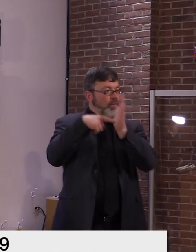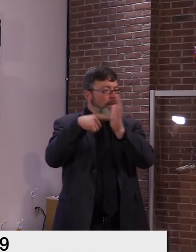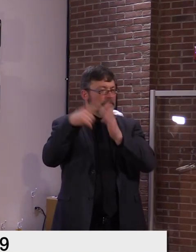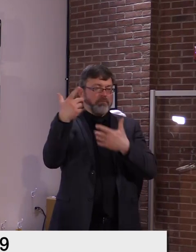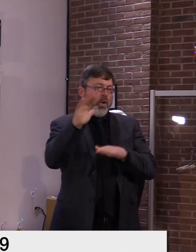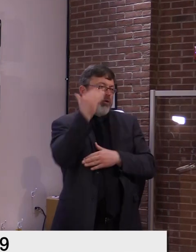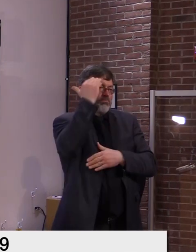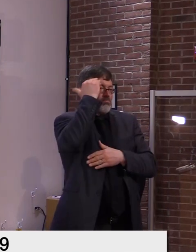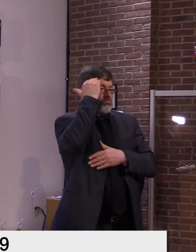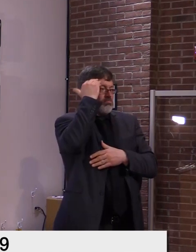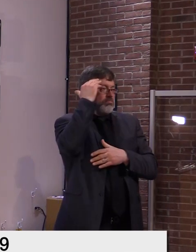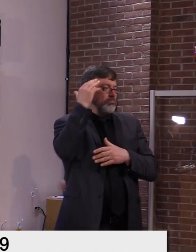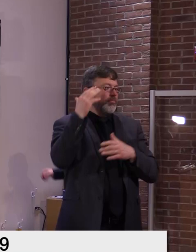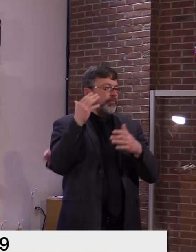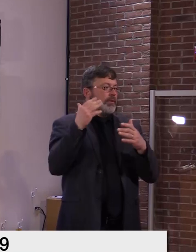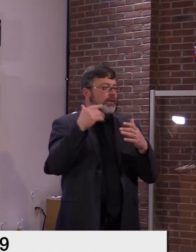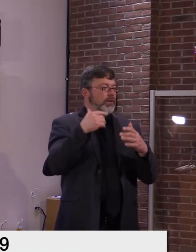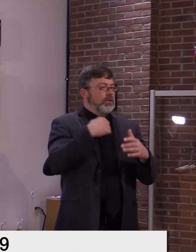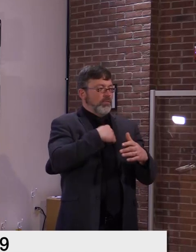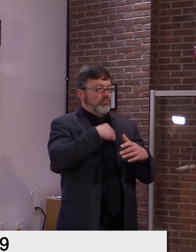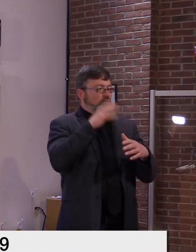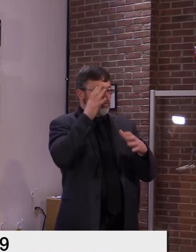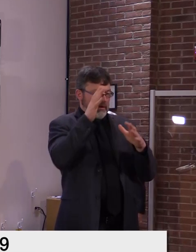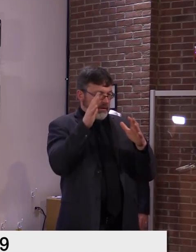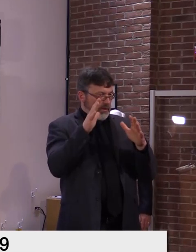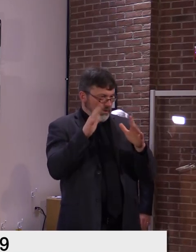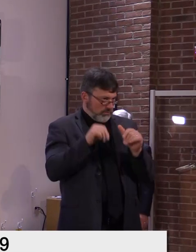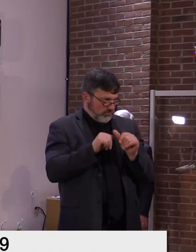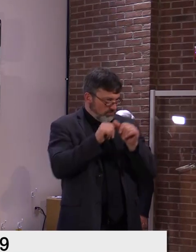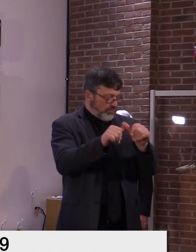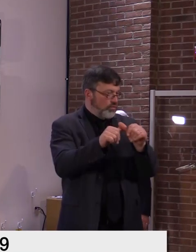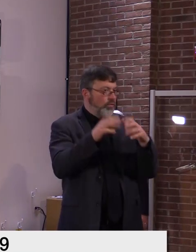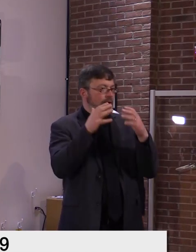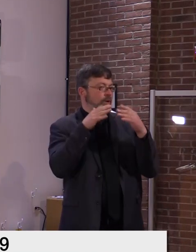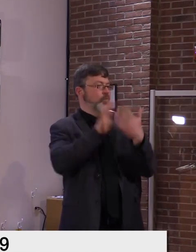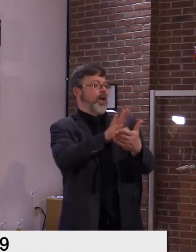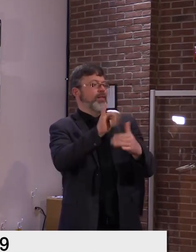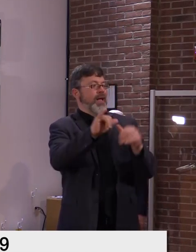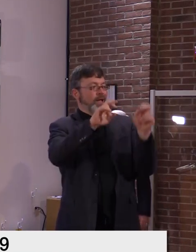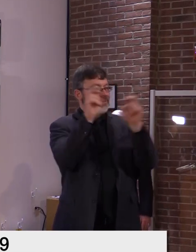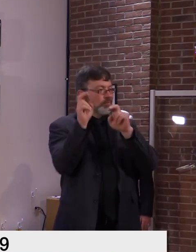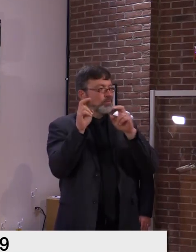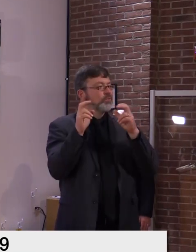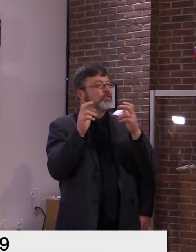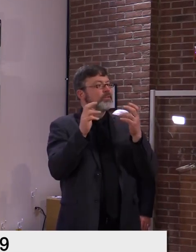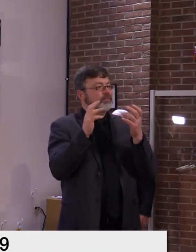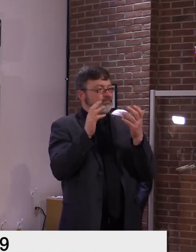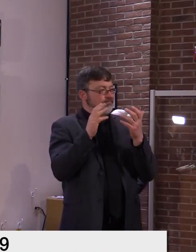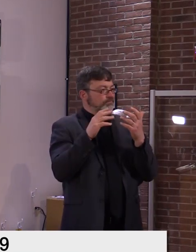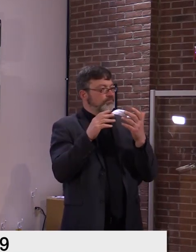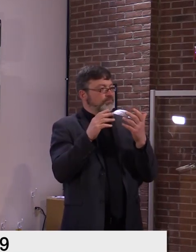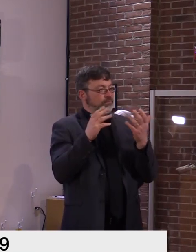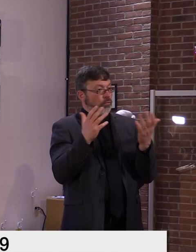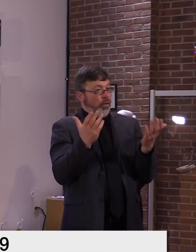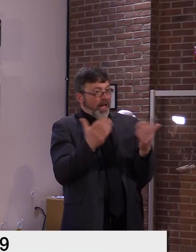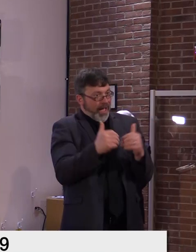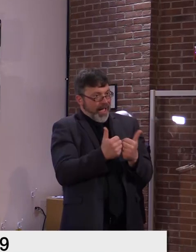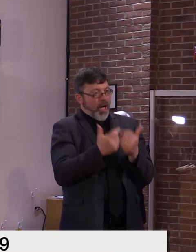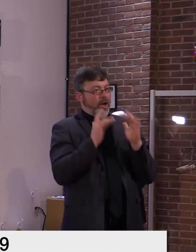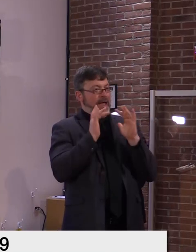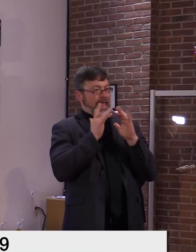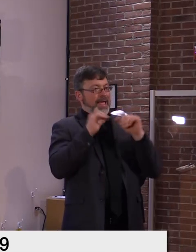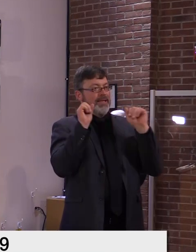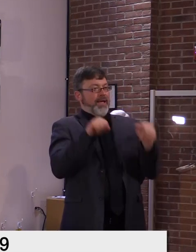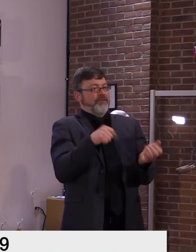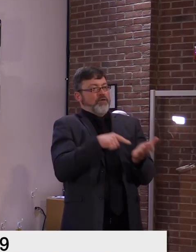We're going to continue to do whatever we can to make sure that we provide for an affordable a subscription